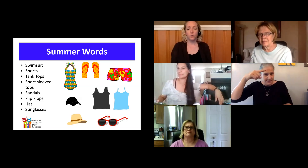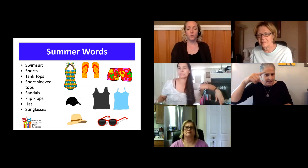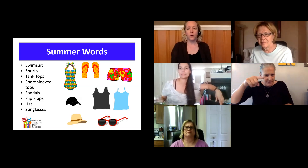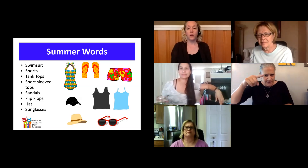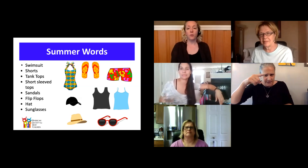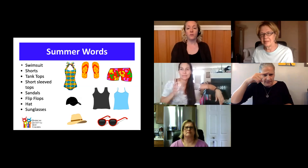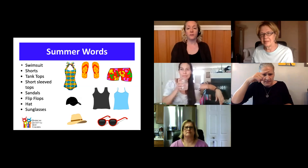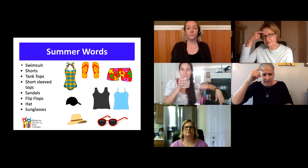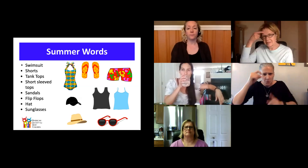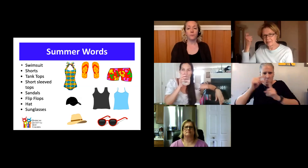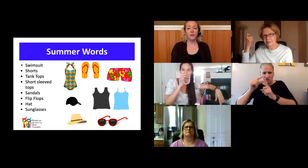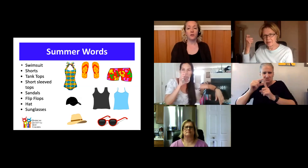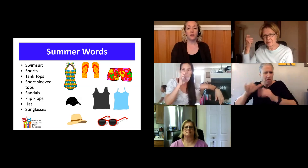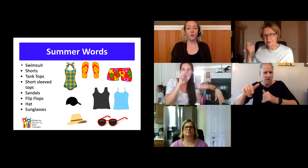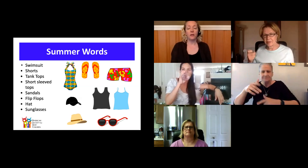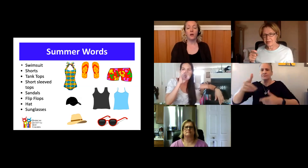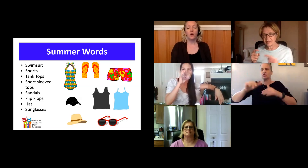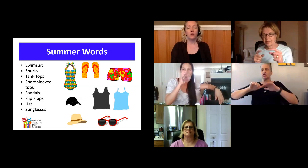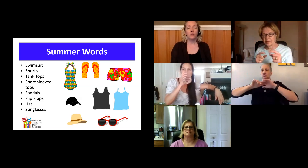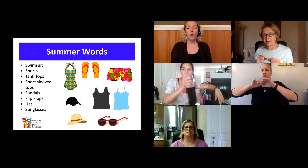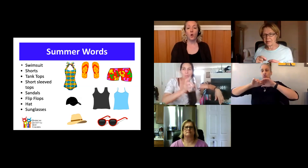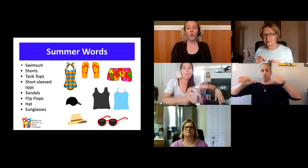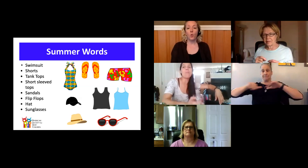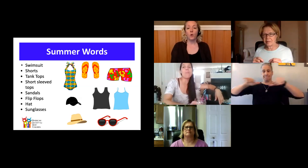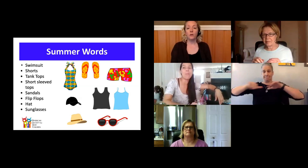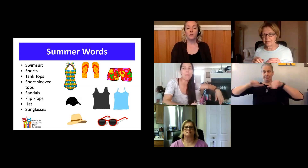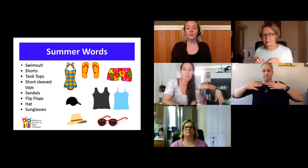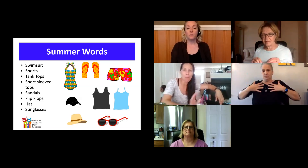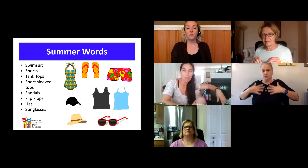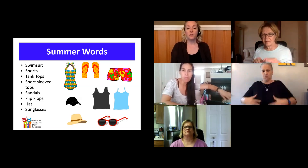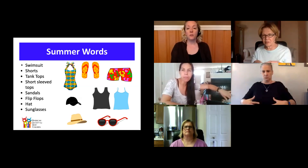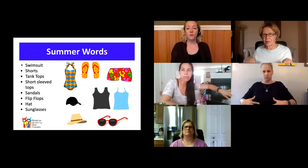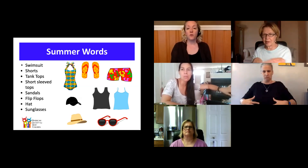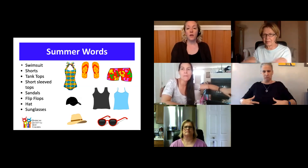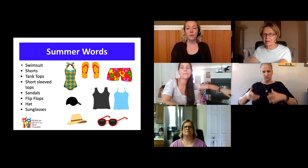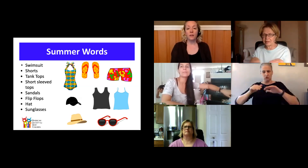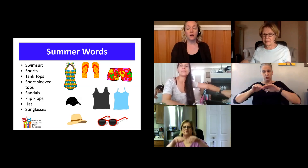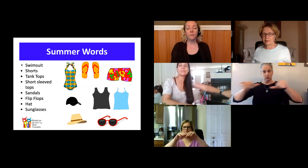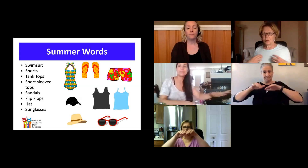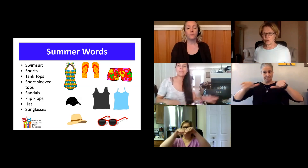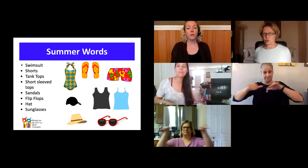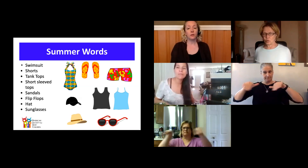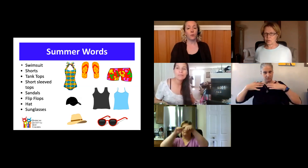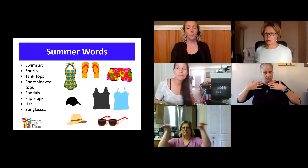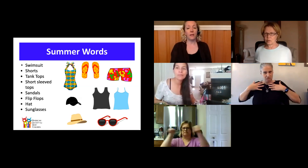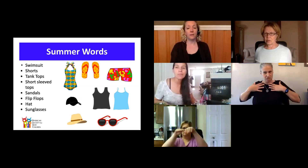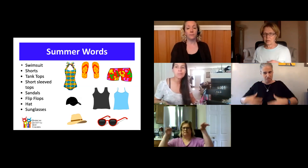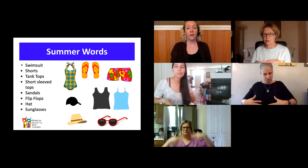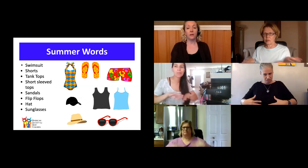time. All right. So some summer vocabulary: swimming and swimsuit.